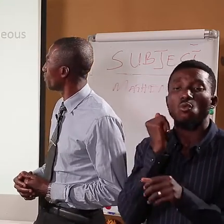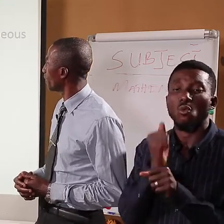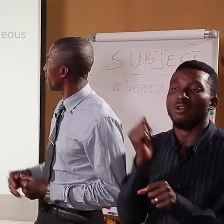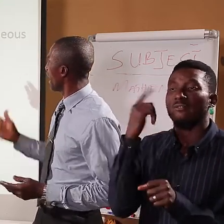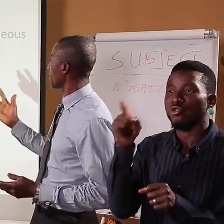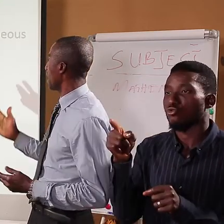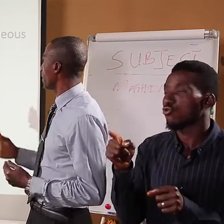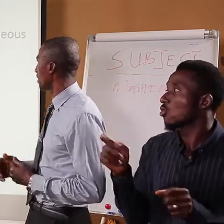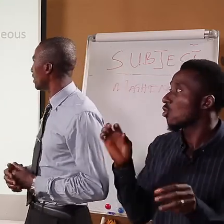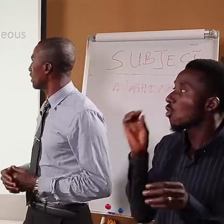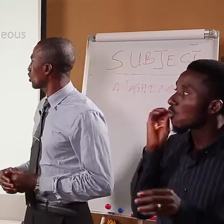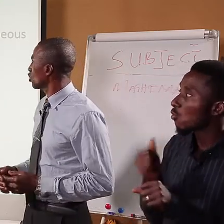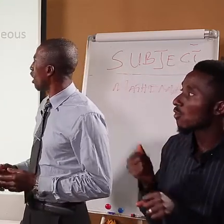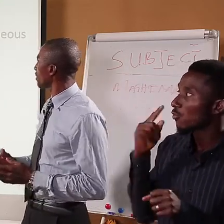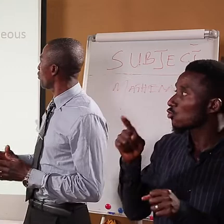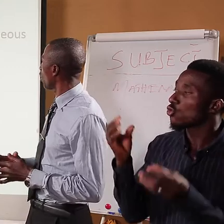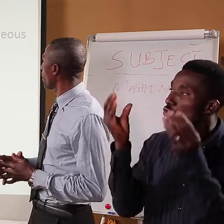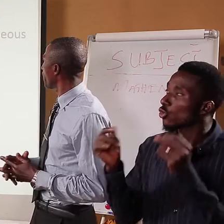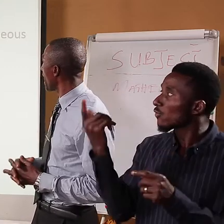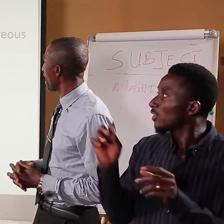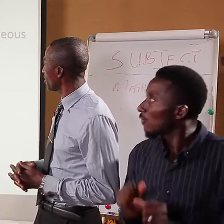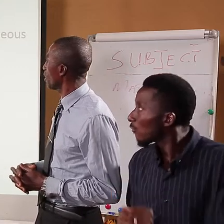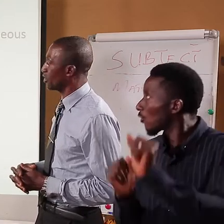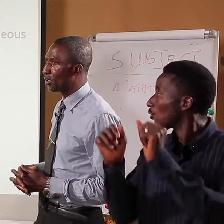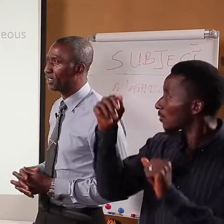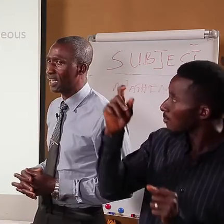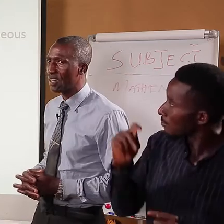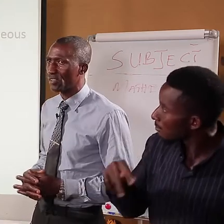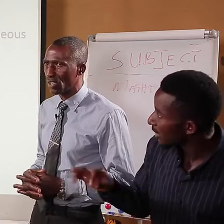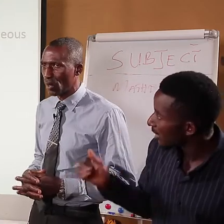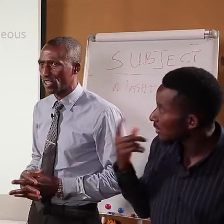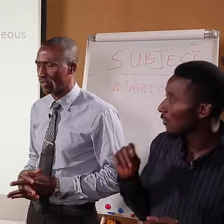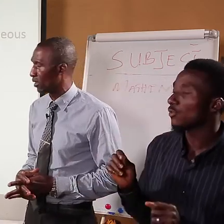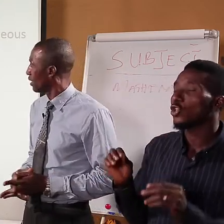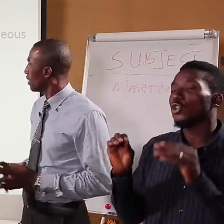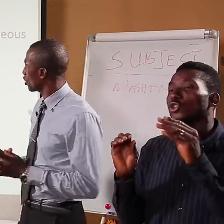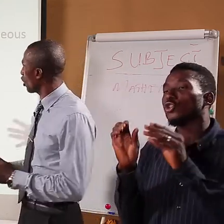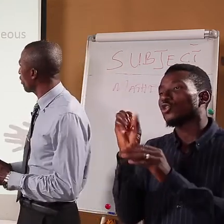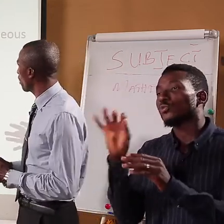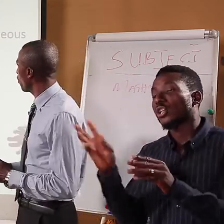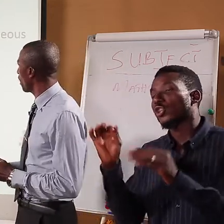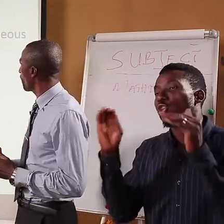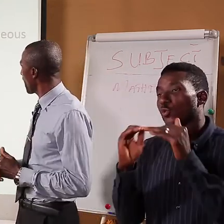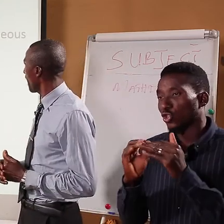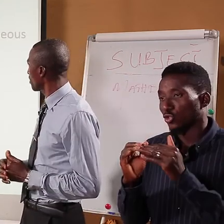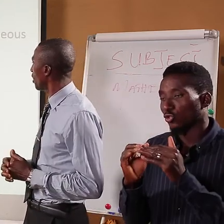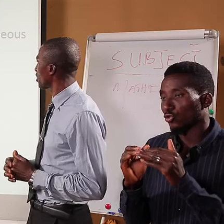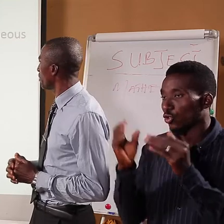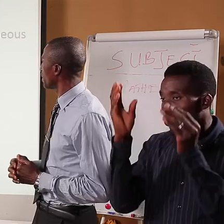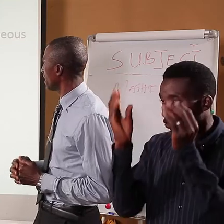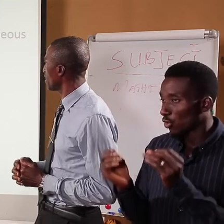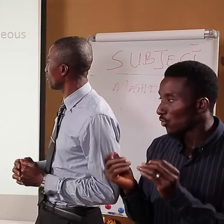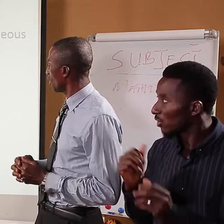for you. Assignment: solve the following pairs of simultaneous equations. Solve the following pairs